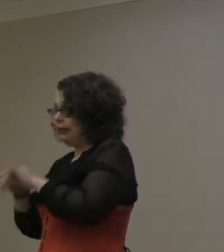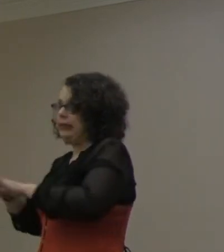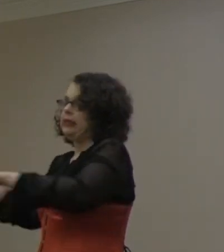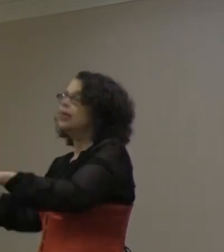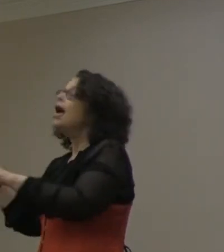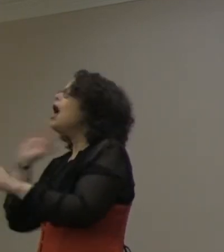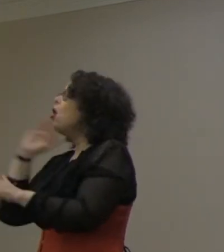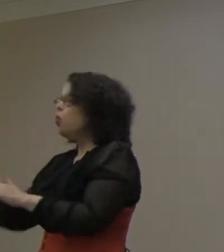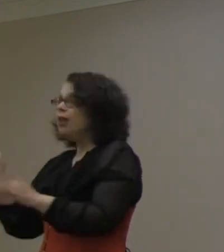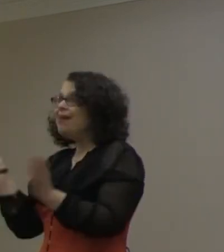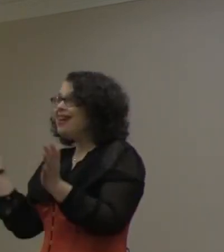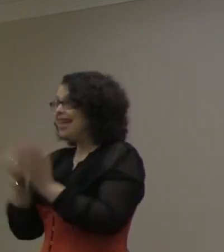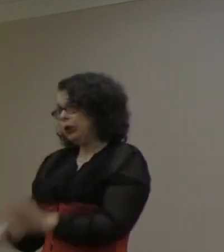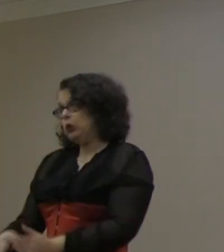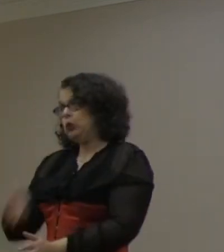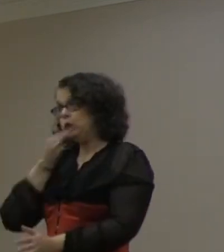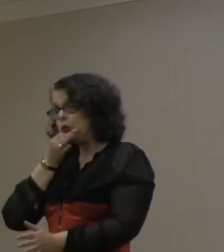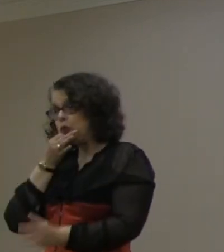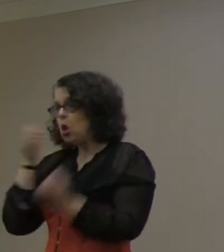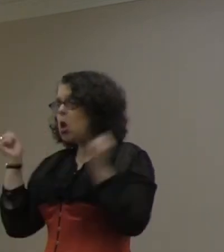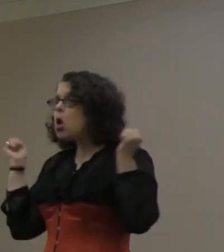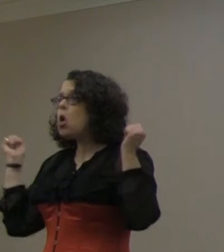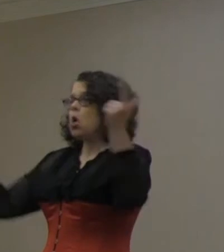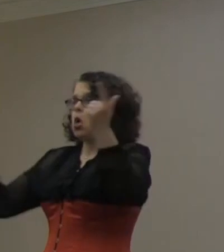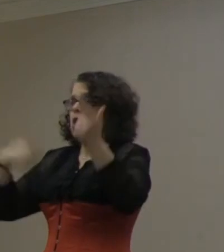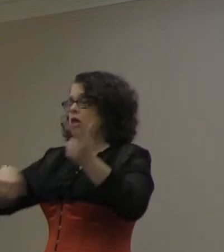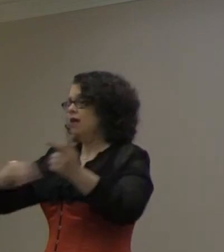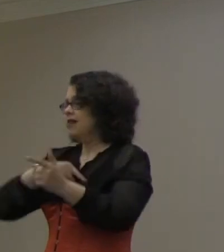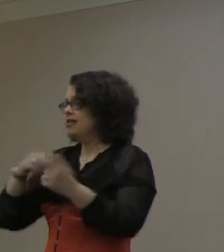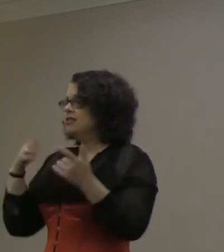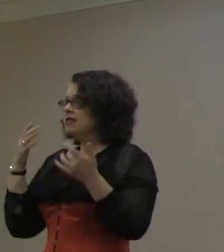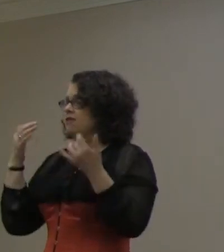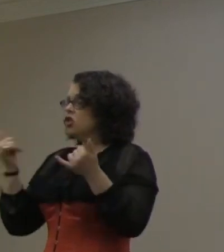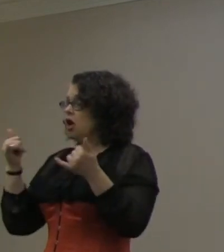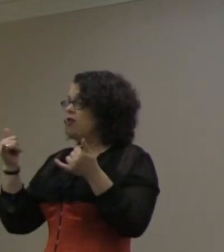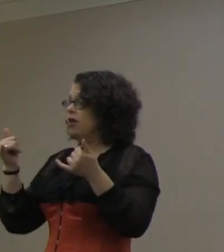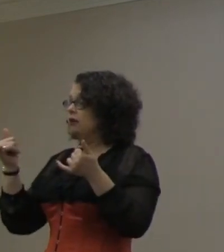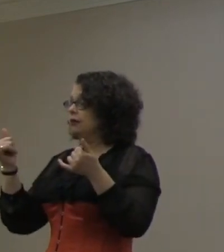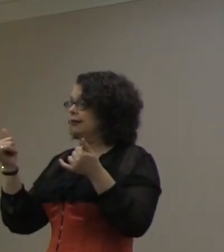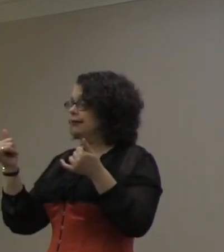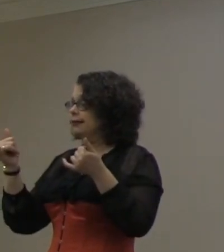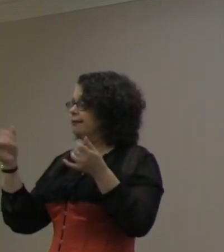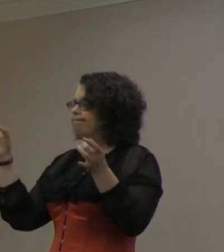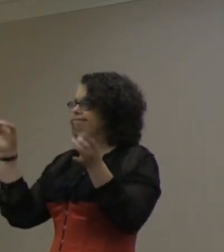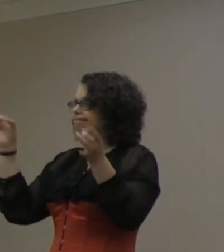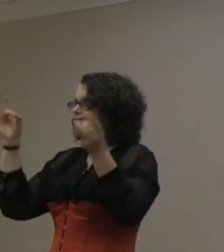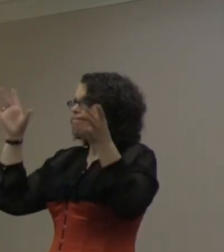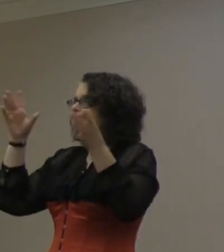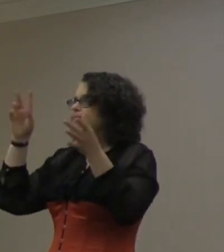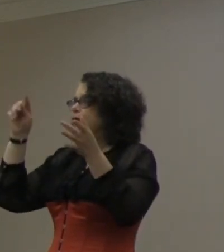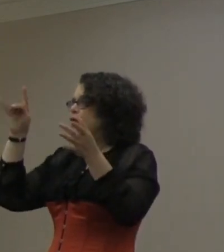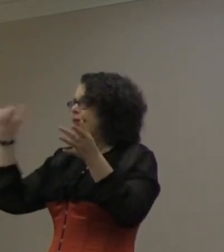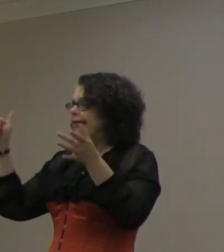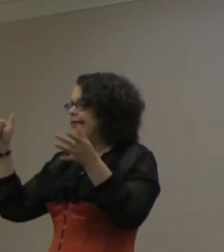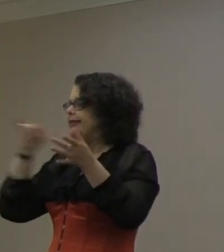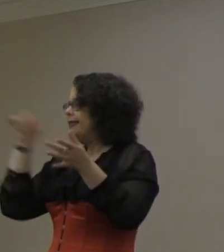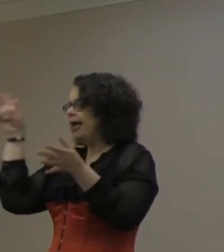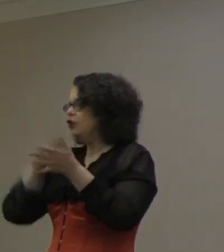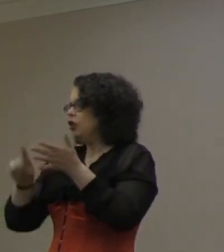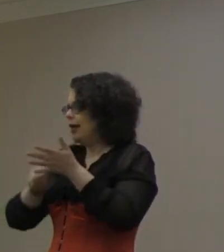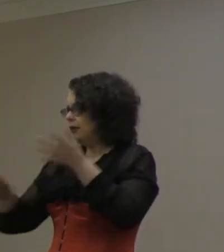and will be again soon, all of us, if this current reign of tyranny goes